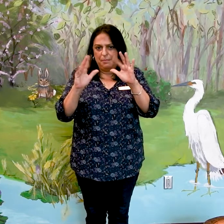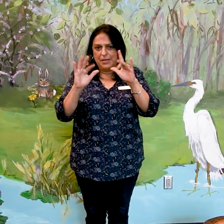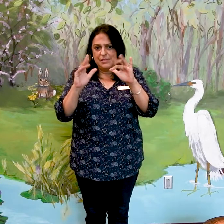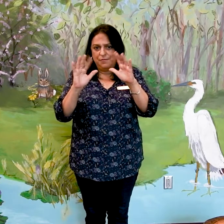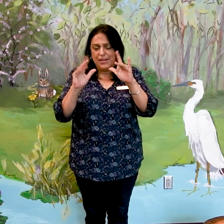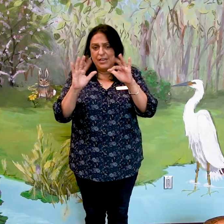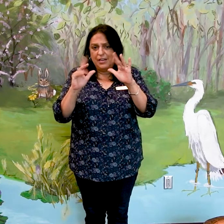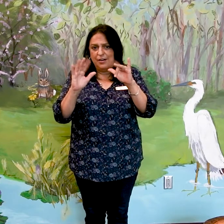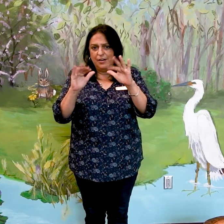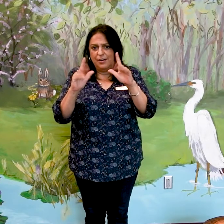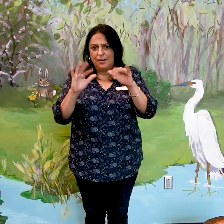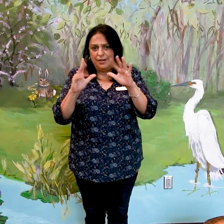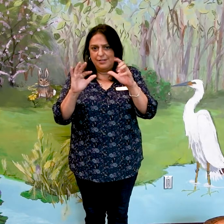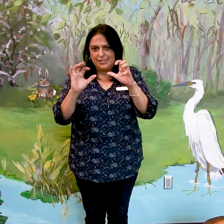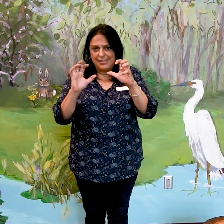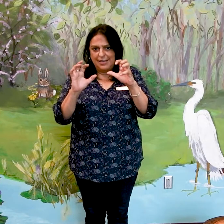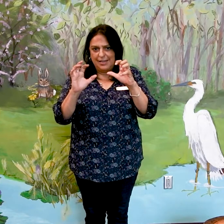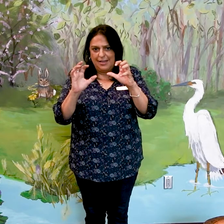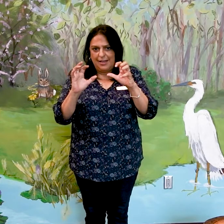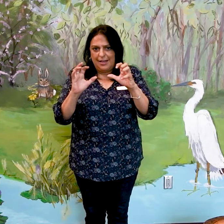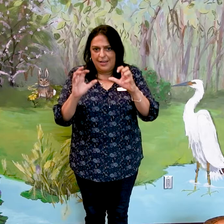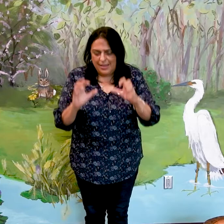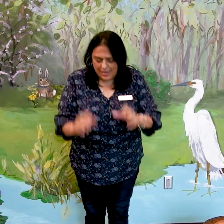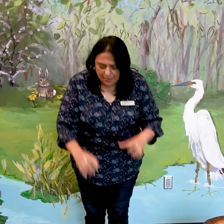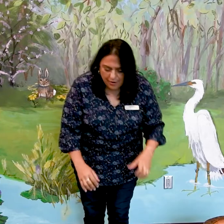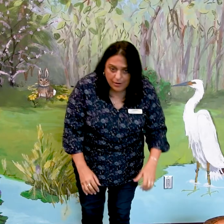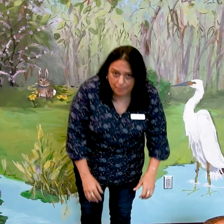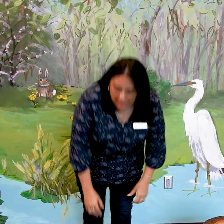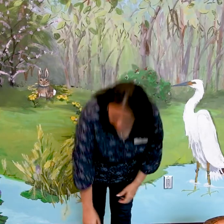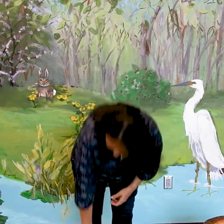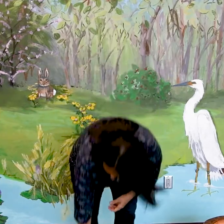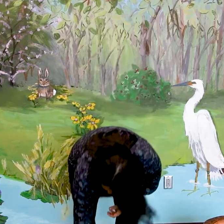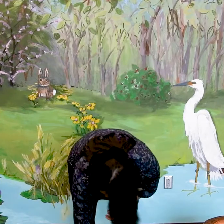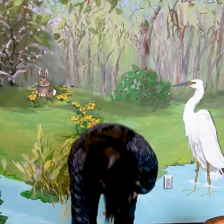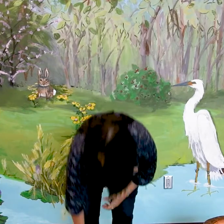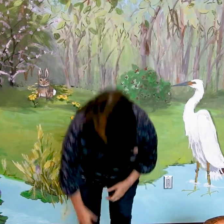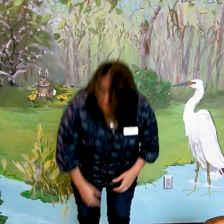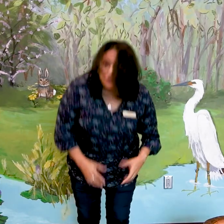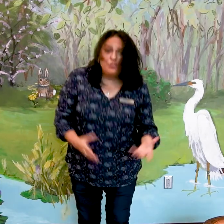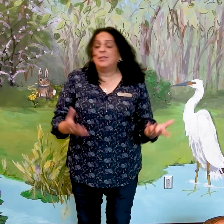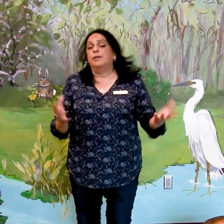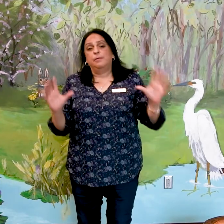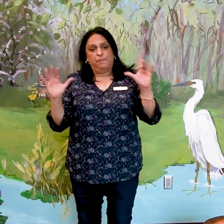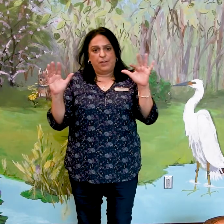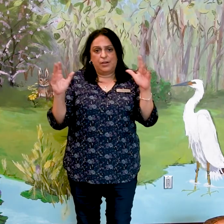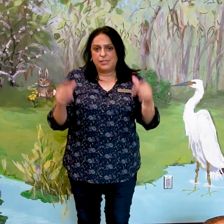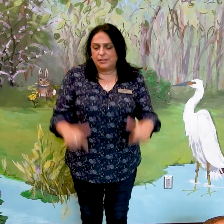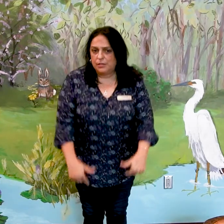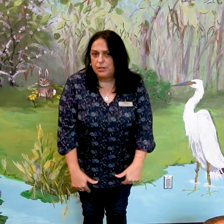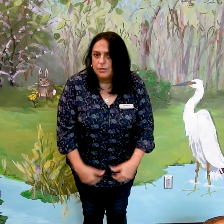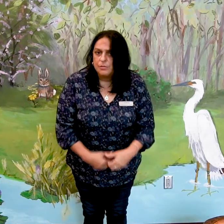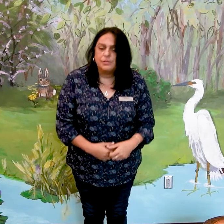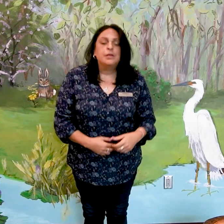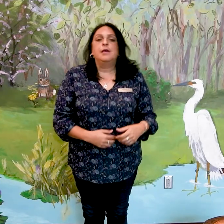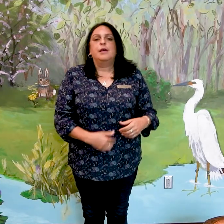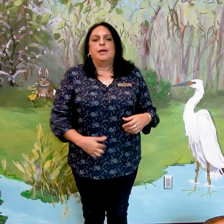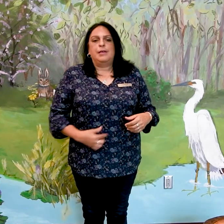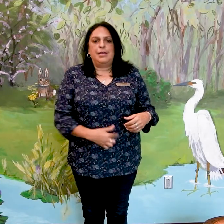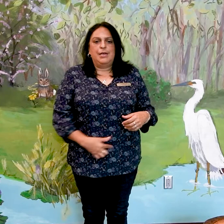baby's fingers. Here are the baby's toes, and touch their fingers and their toes. Here